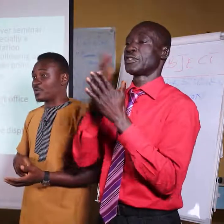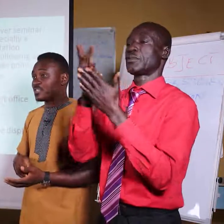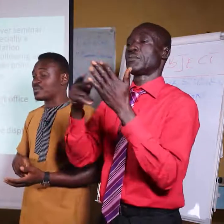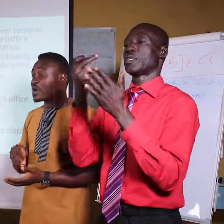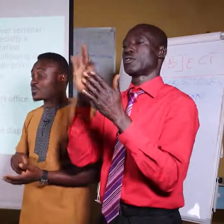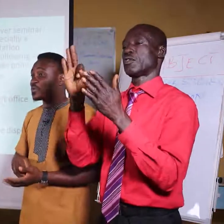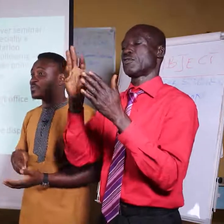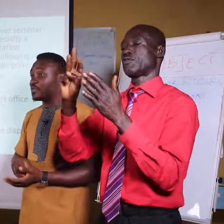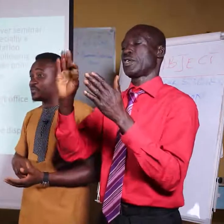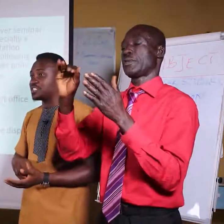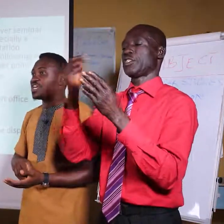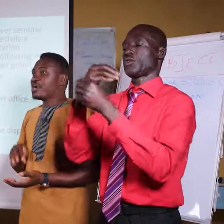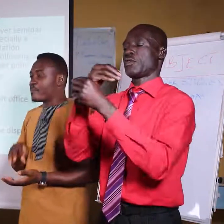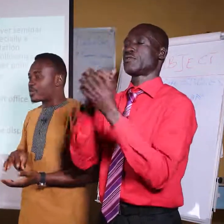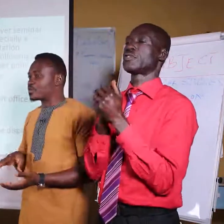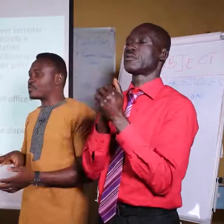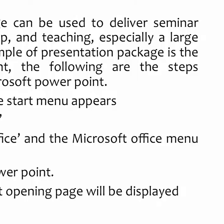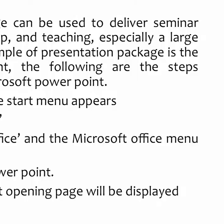Microsoft Office